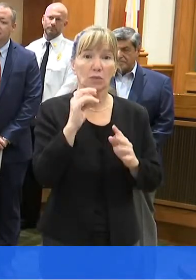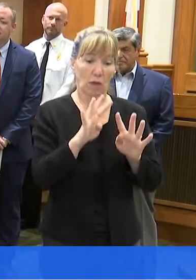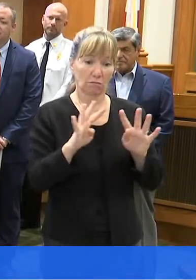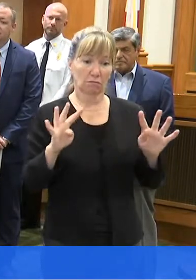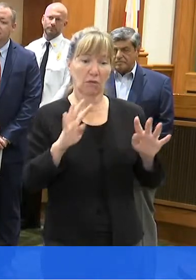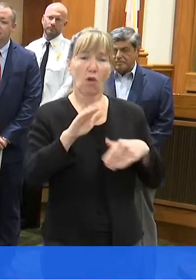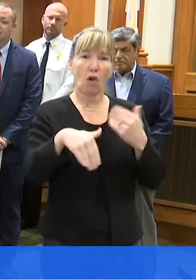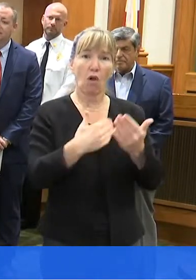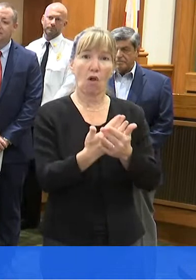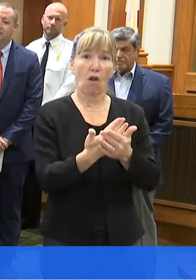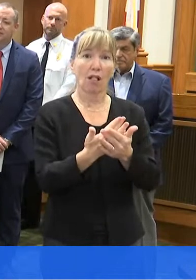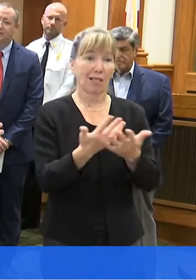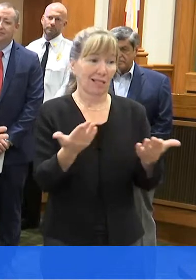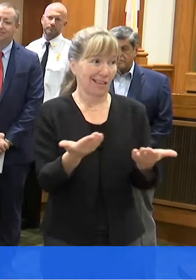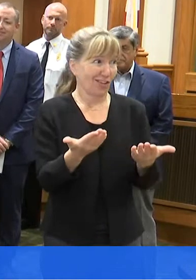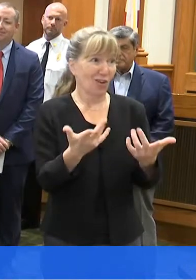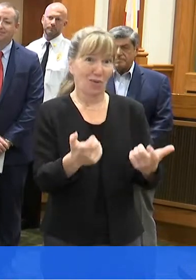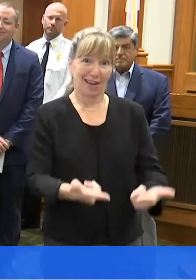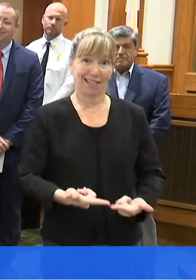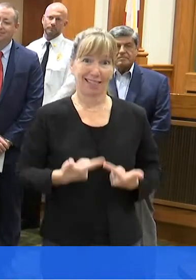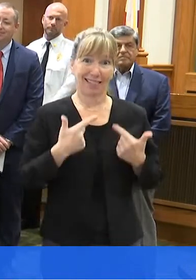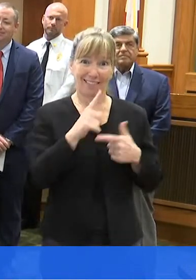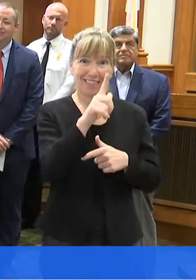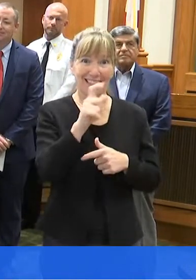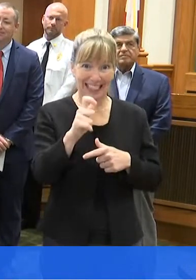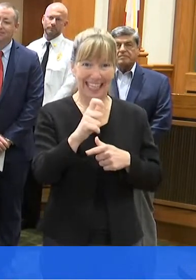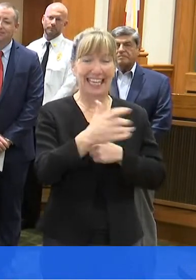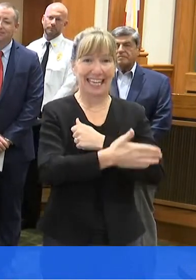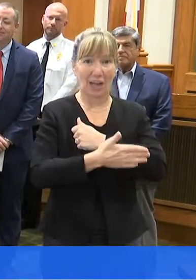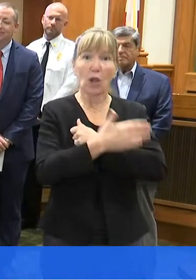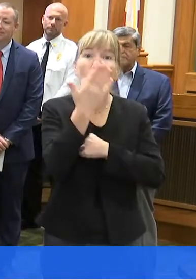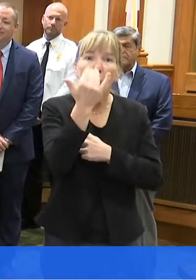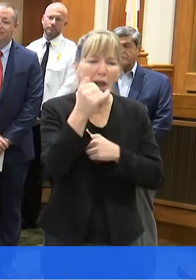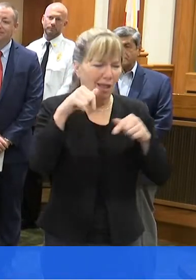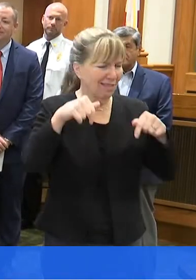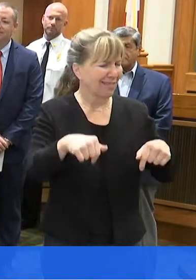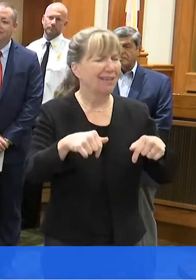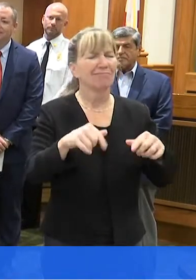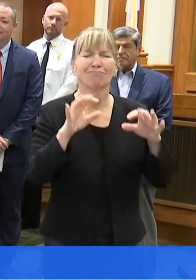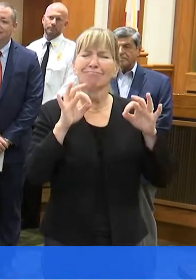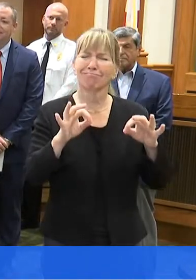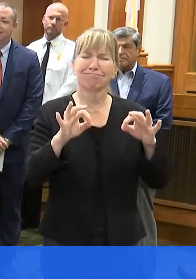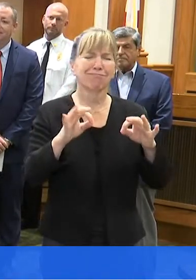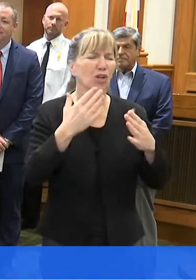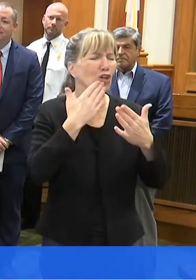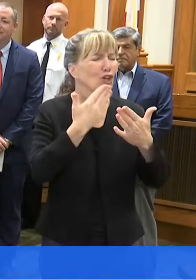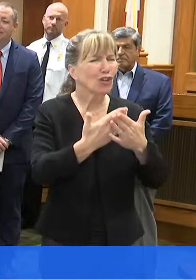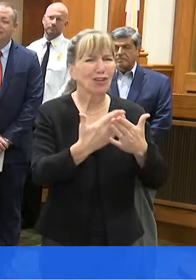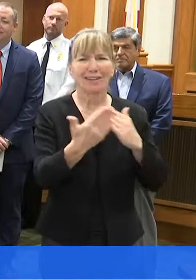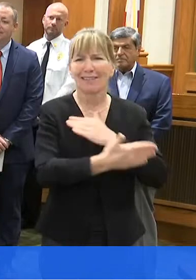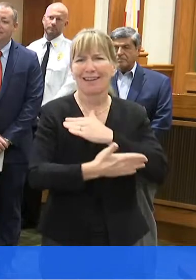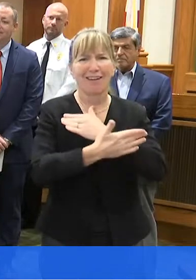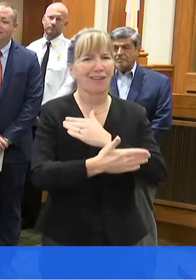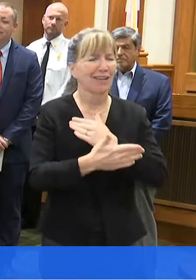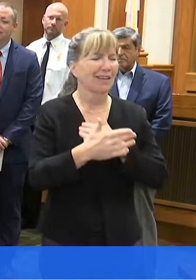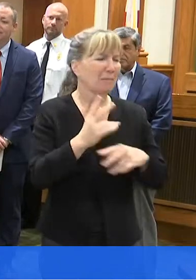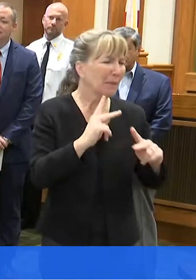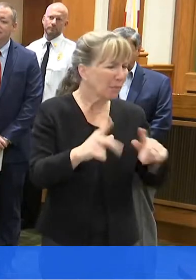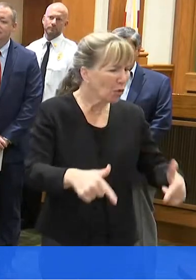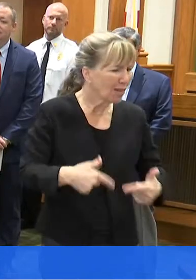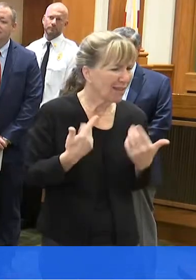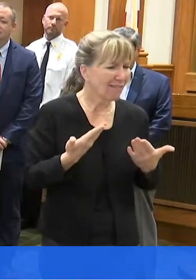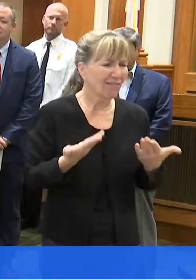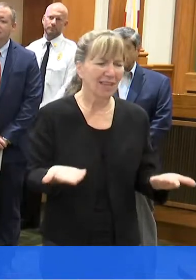wants to live in Lee County in the state of Florida. This is such a great county, great residents, and this is yet another